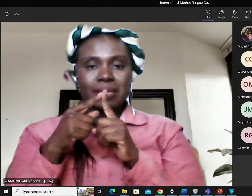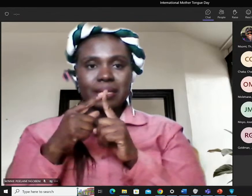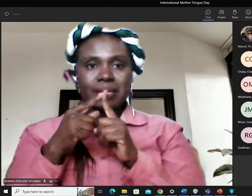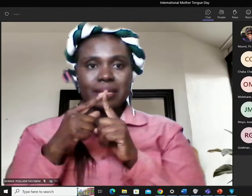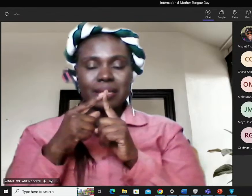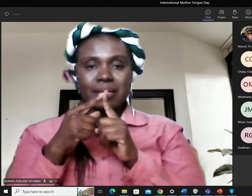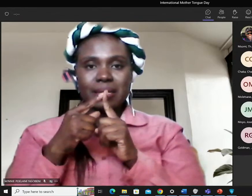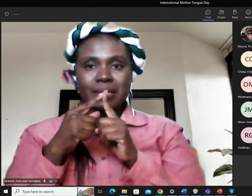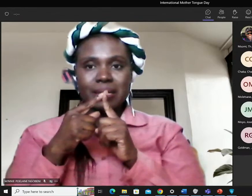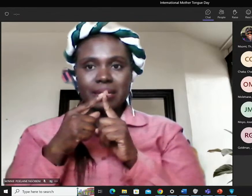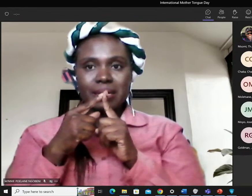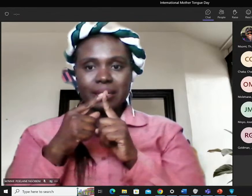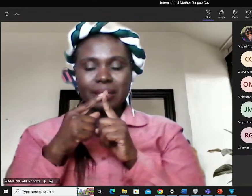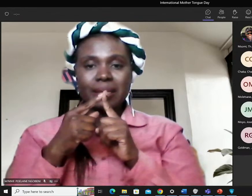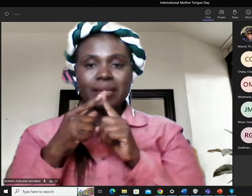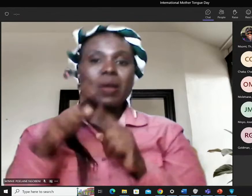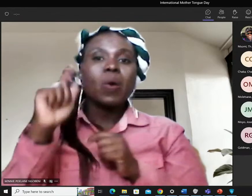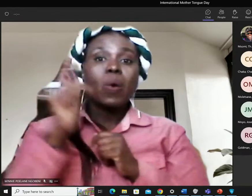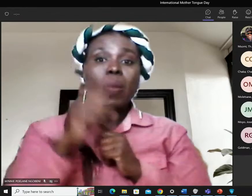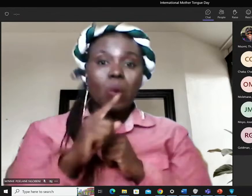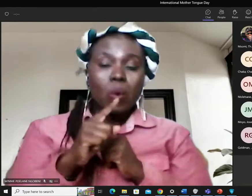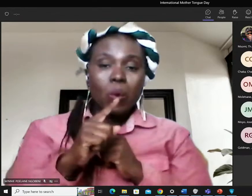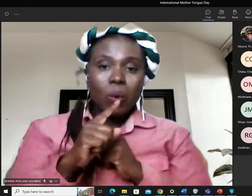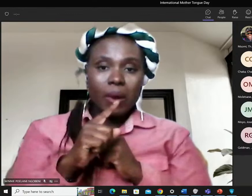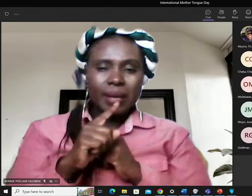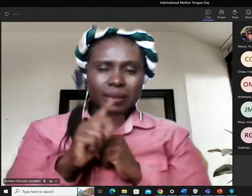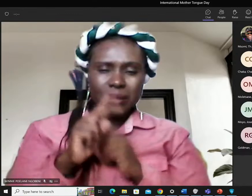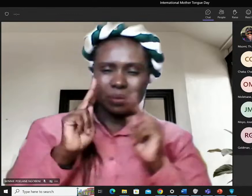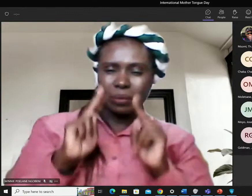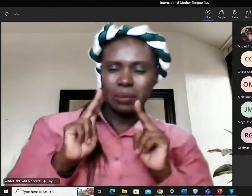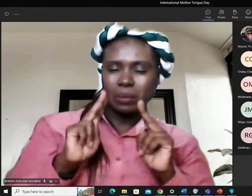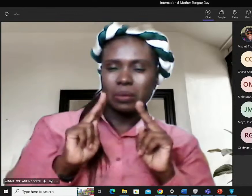Okay, what is it that UNISA is looking at in